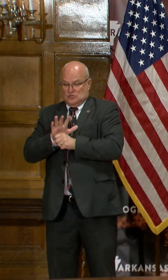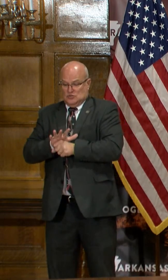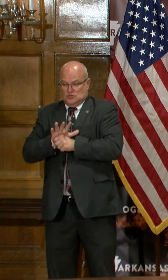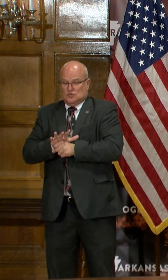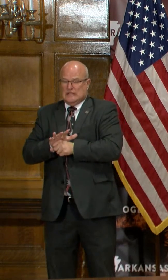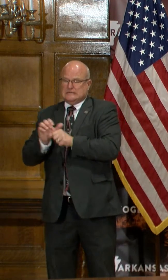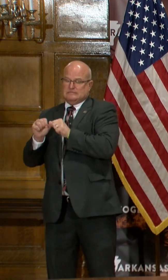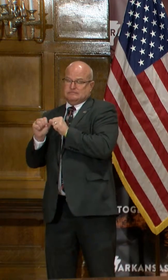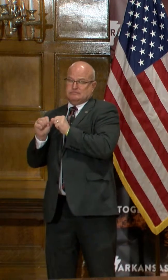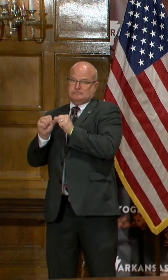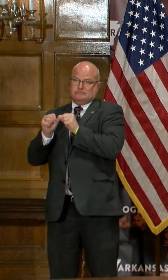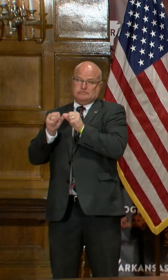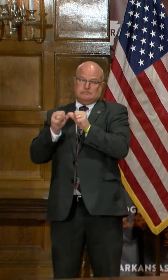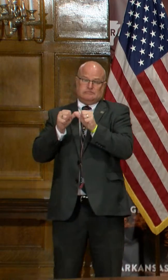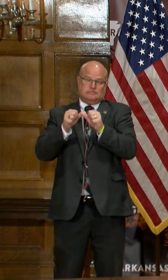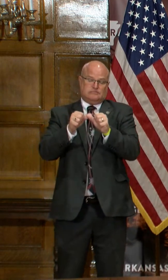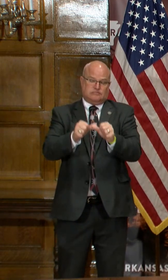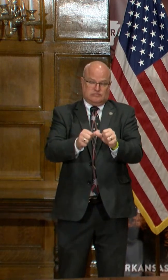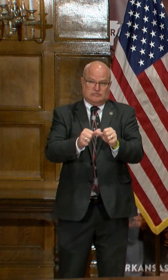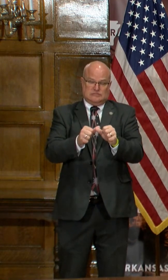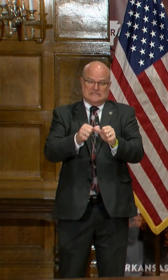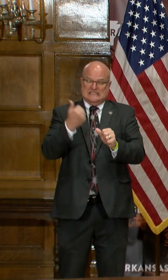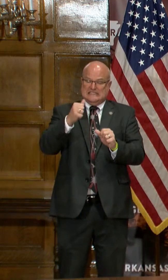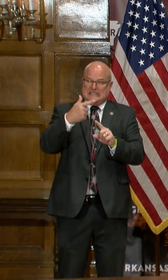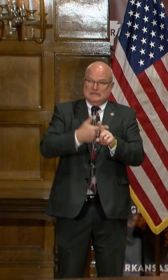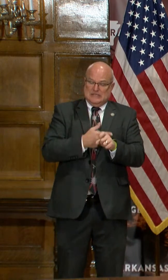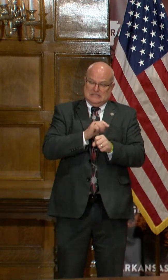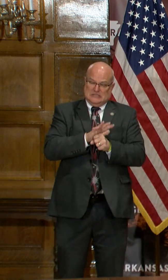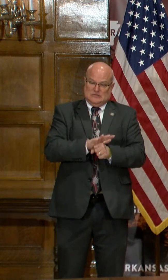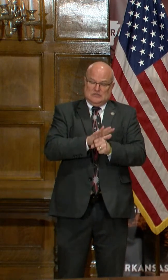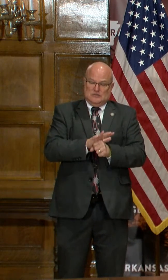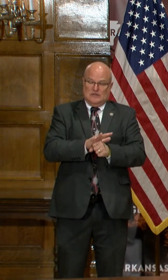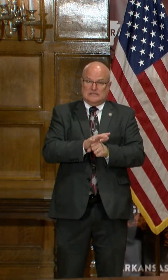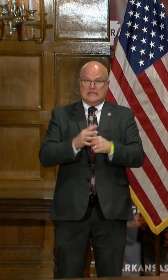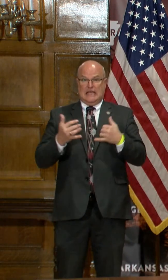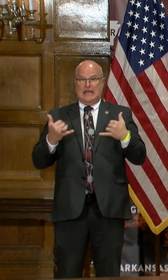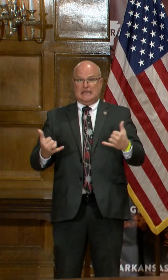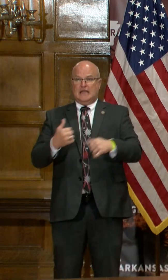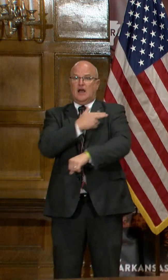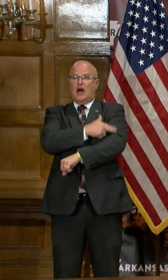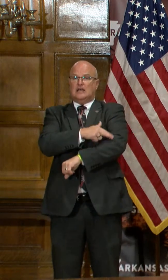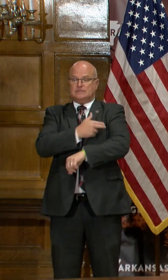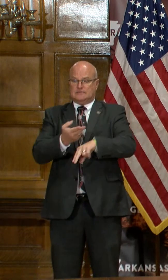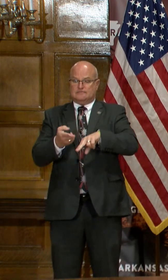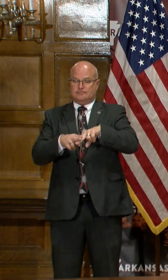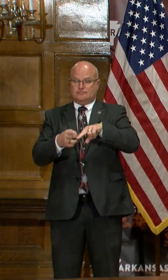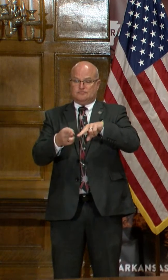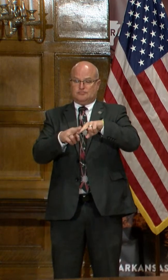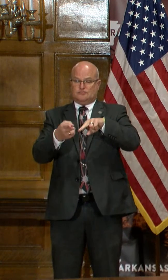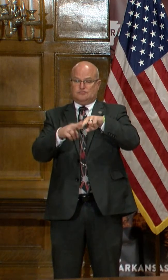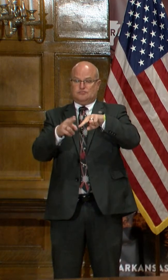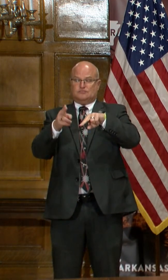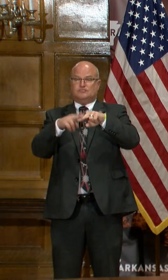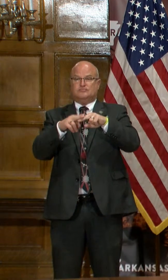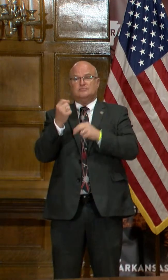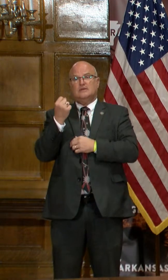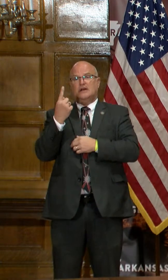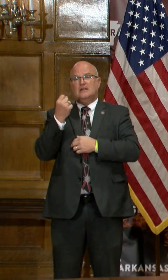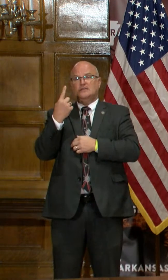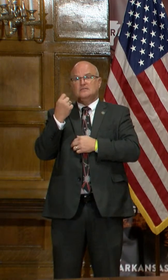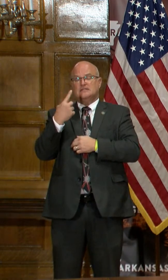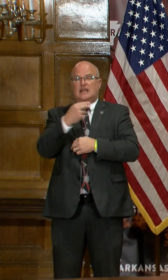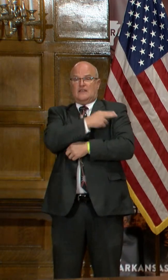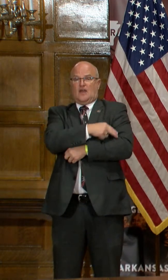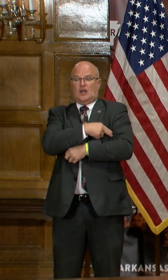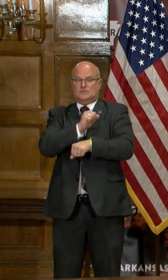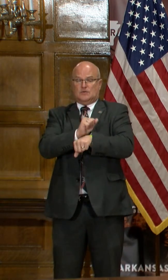this long a period of time. And as we see our hospitalizations go up, I recognize what our hospital workers are